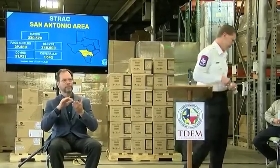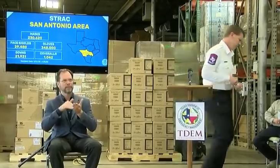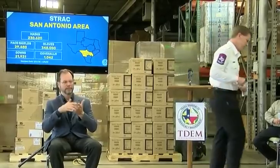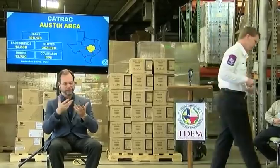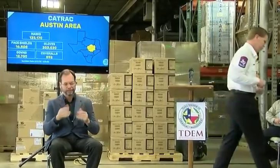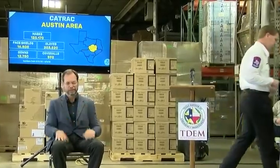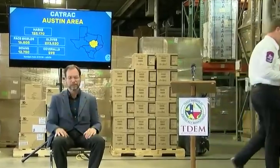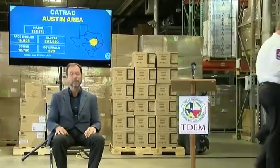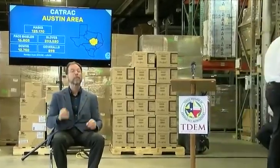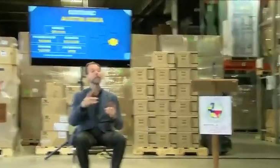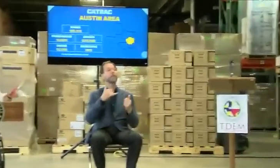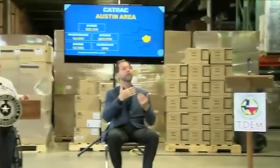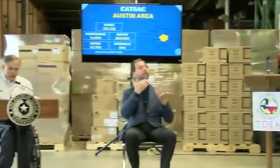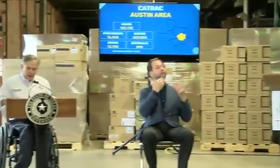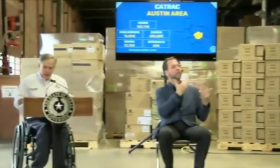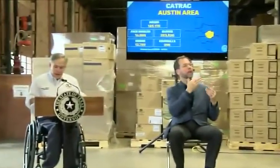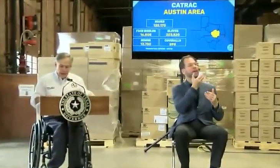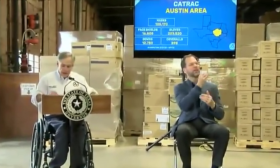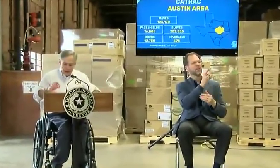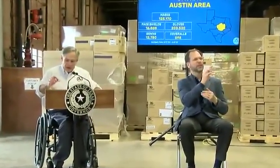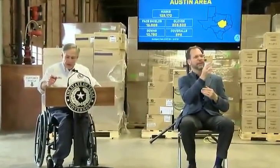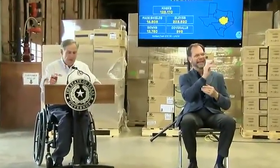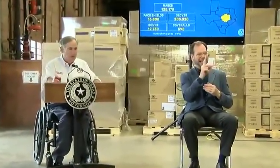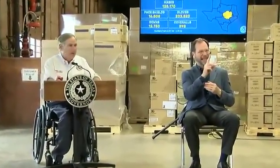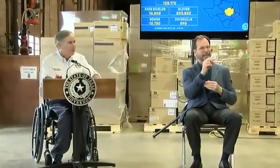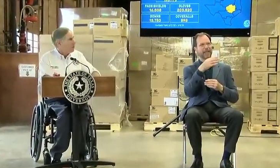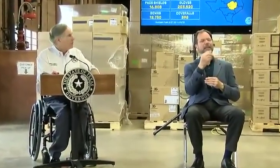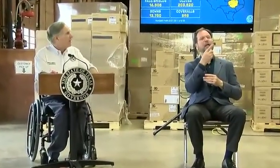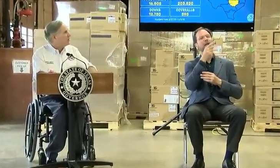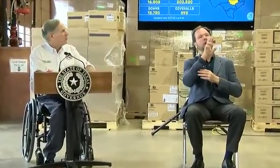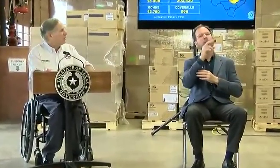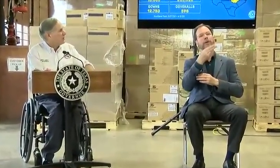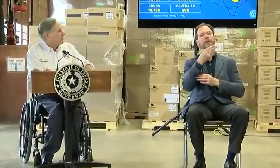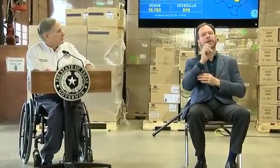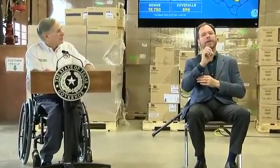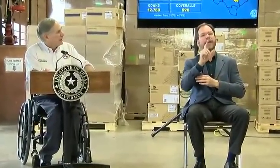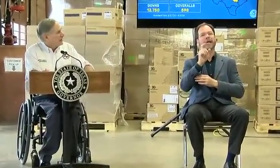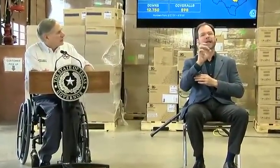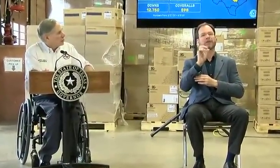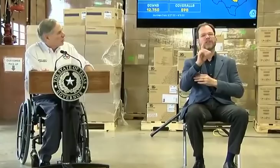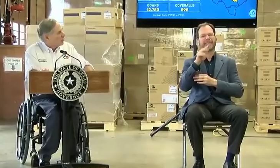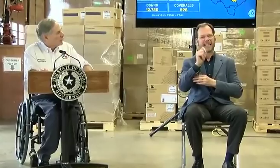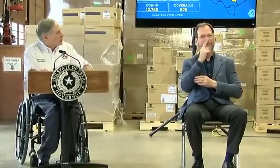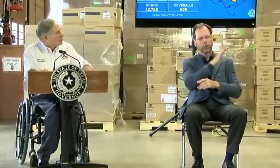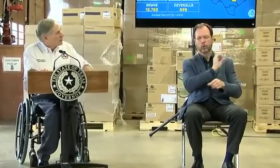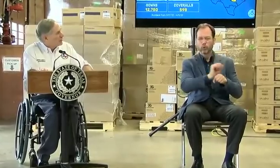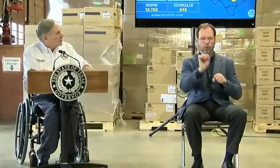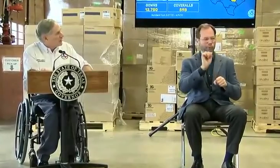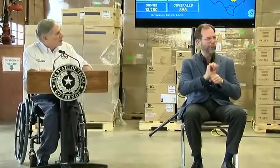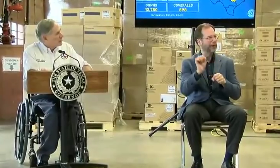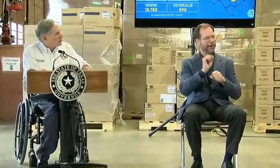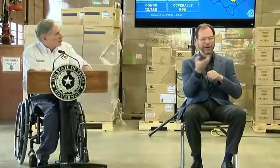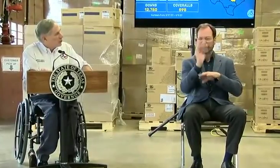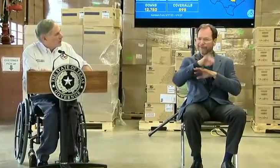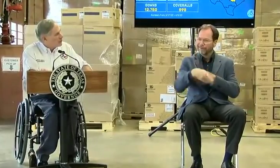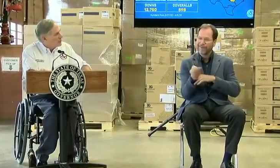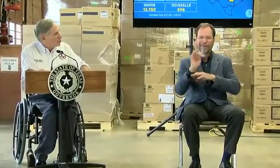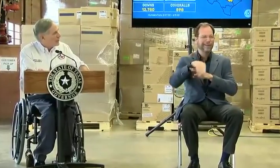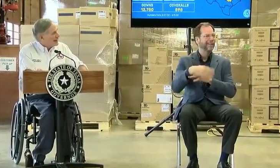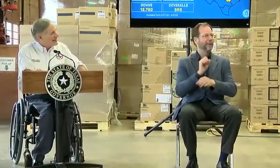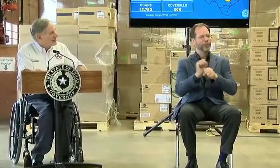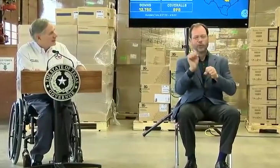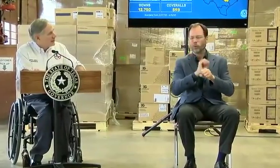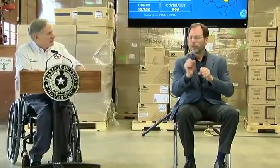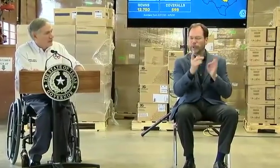Well, first I want to thank Chief Kidd and Dr. Hellerstedt for their tireless work. I know you all are working around the clock, and thank you for your efforts